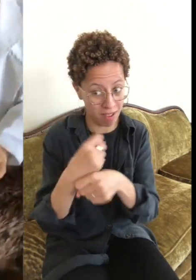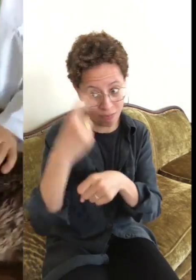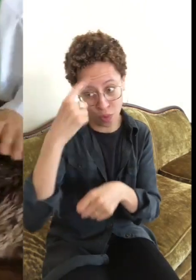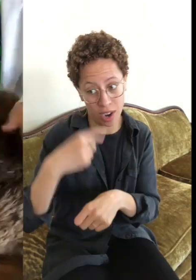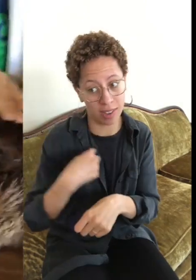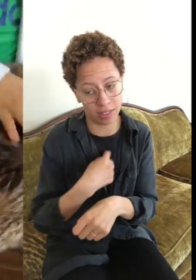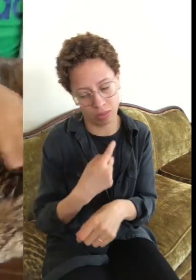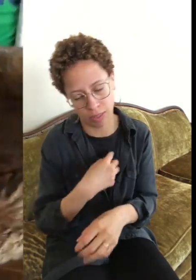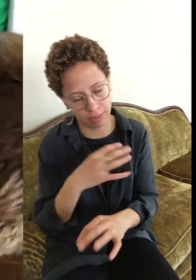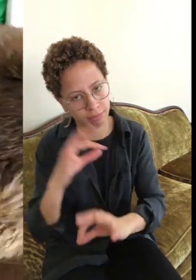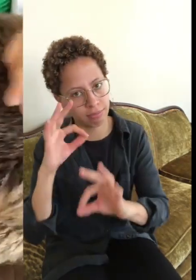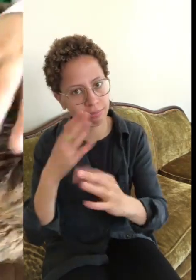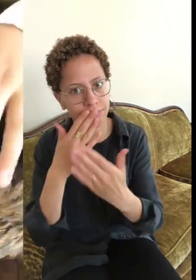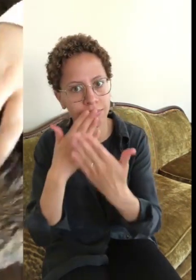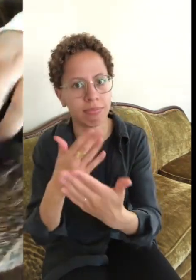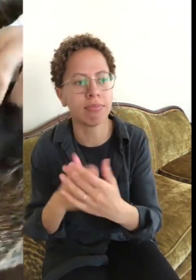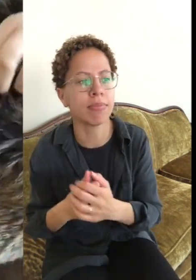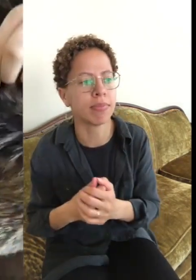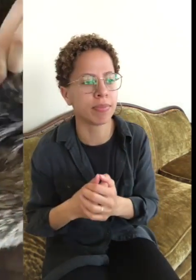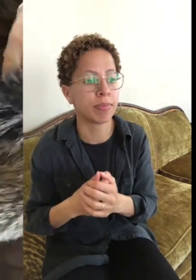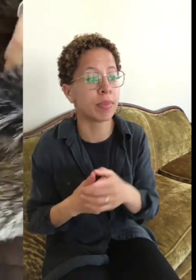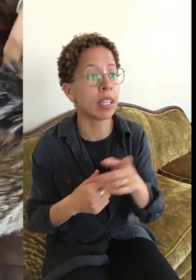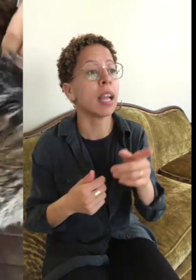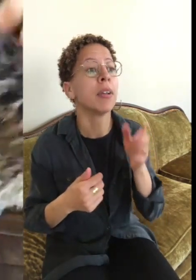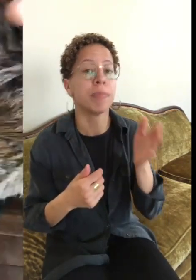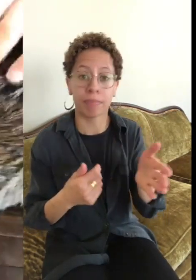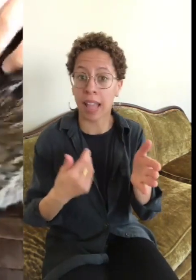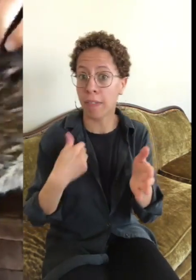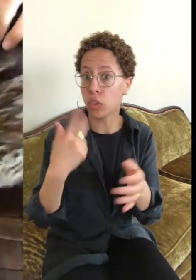fur. Let's see. The waterproof fur.